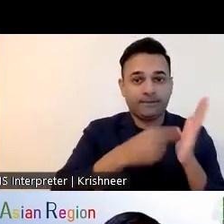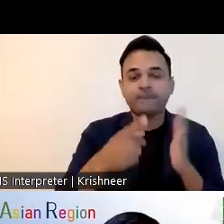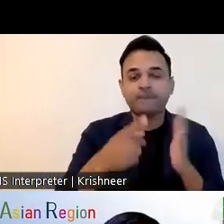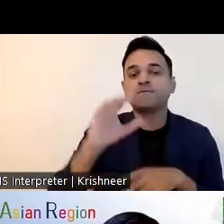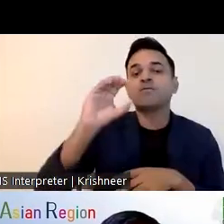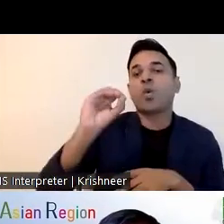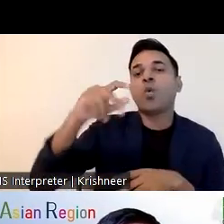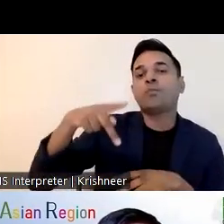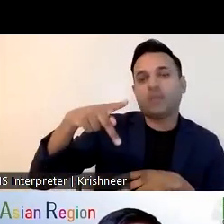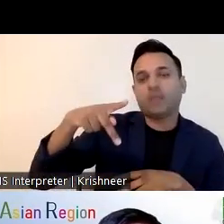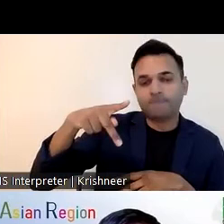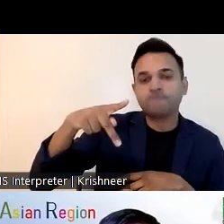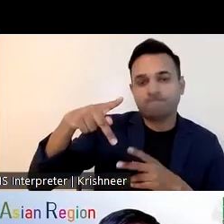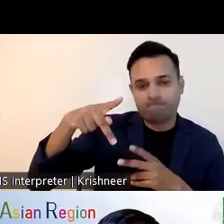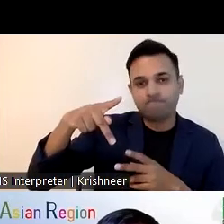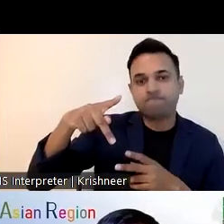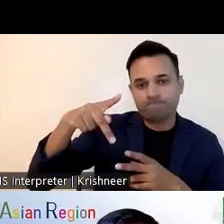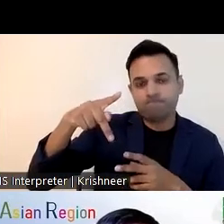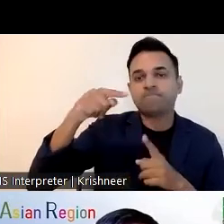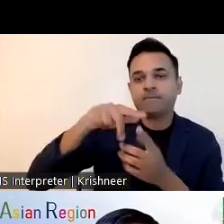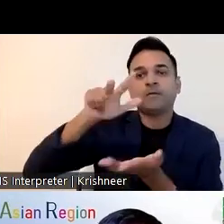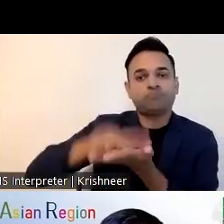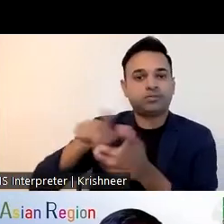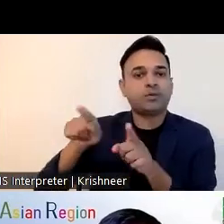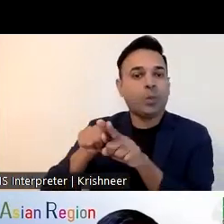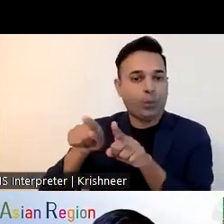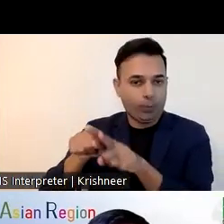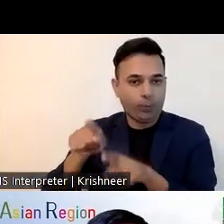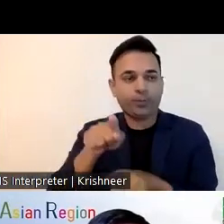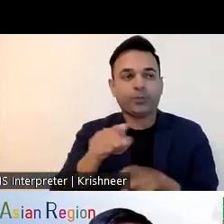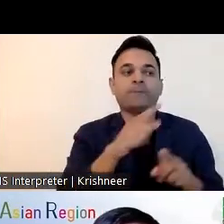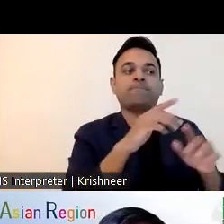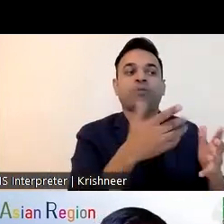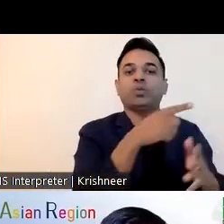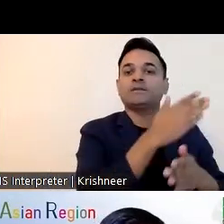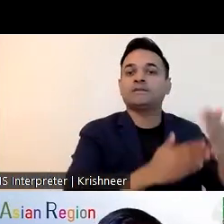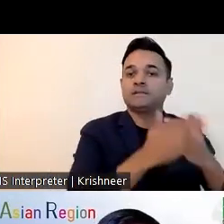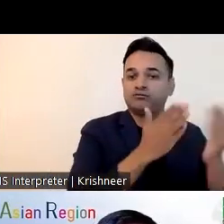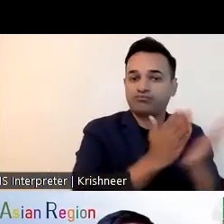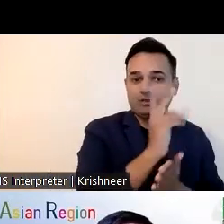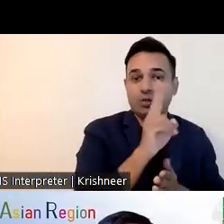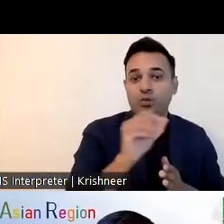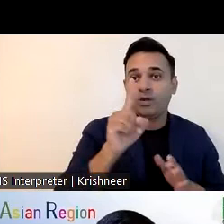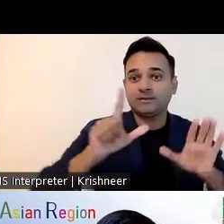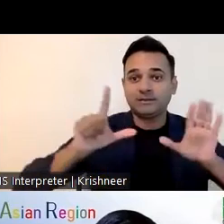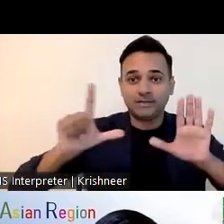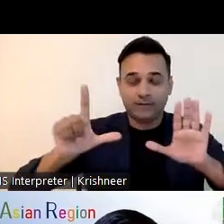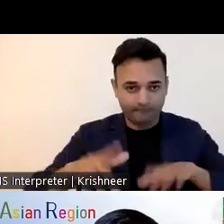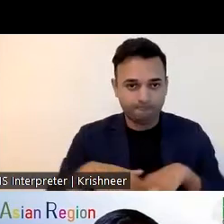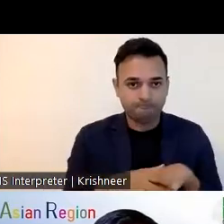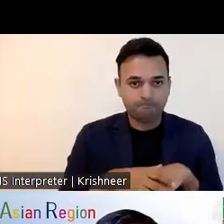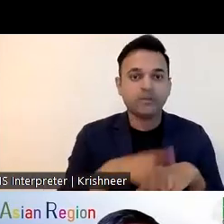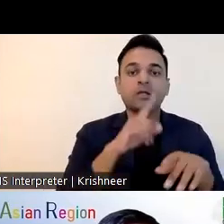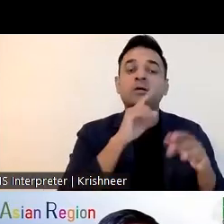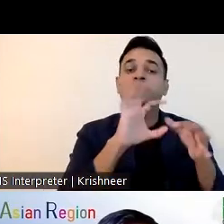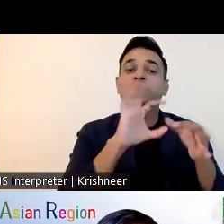5% reservation quota allocated especially for person with disabilities in government service. And beside that, we have